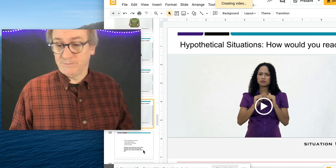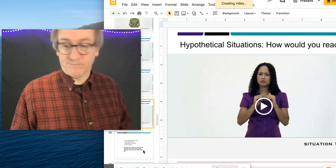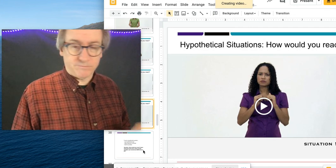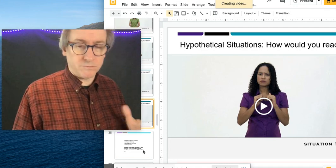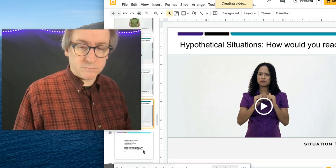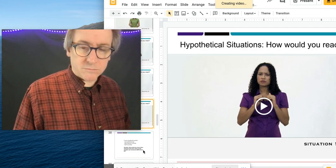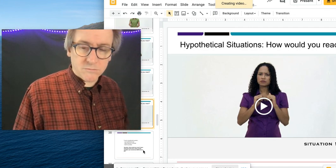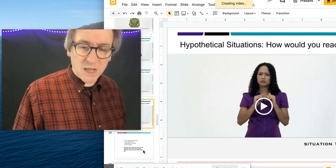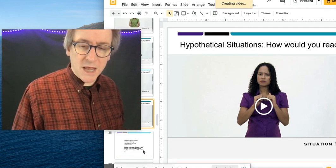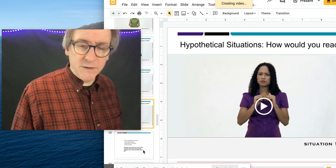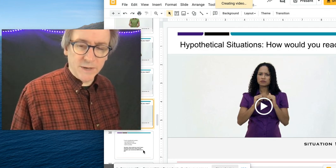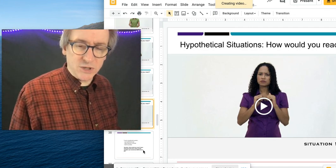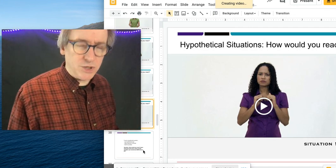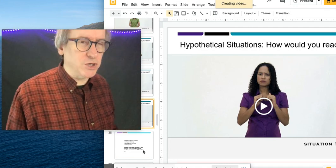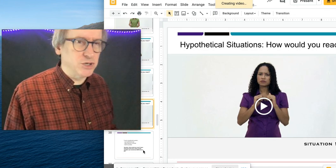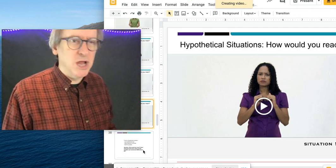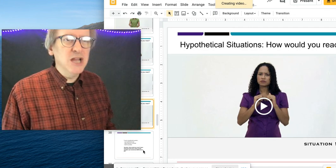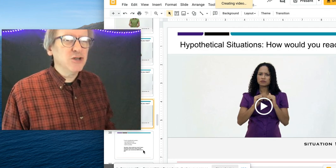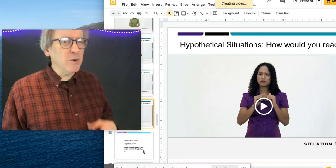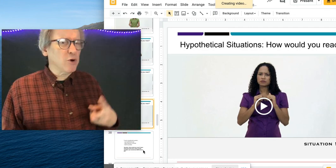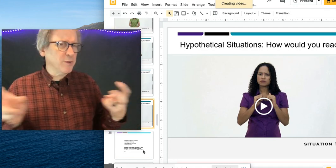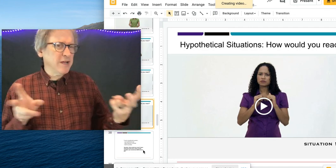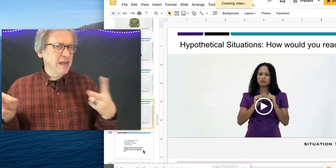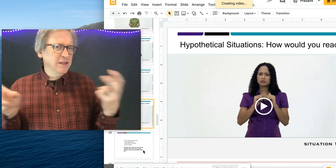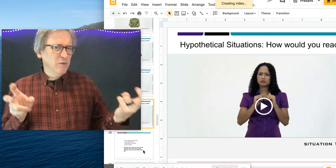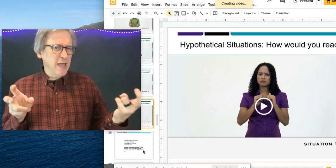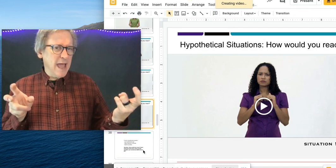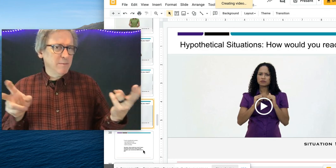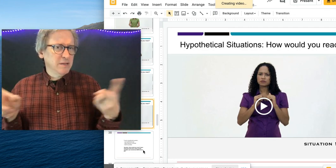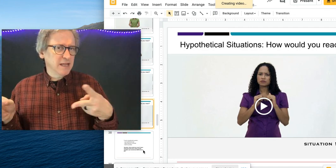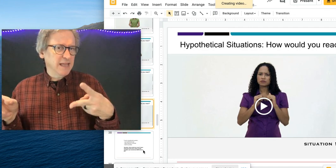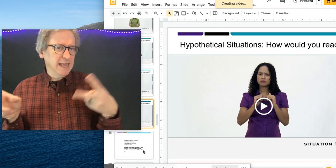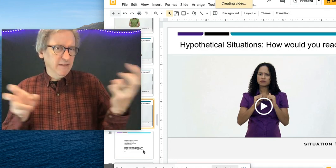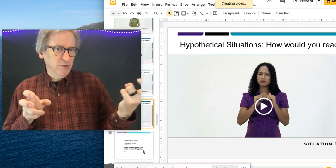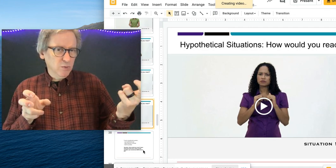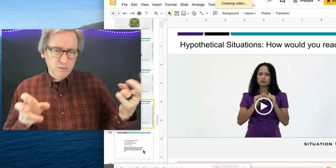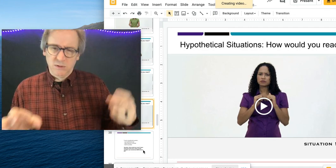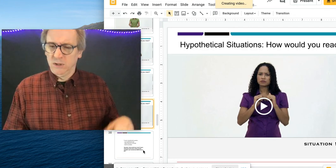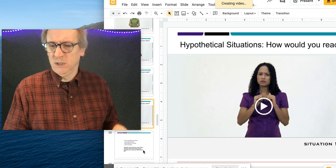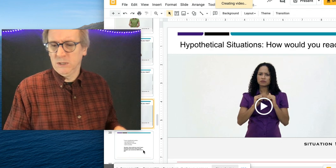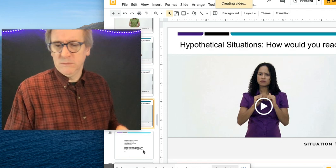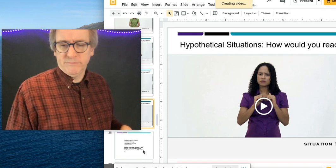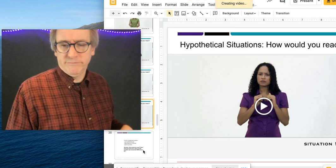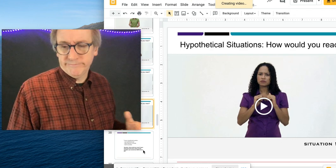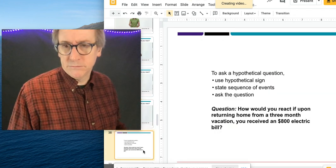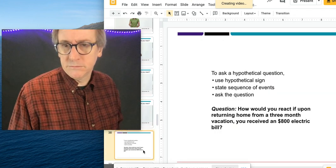it. And make sure you're trying to incorporate any of the vocab that they give you.